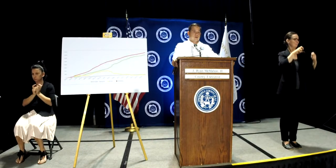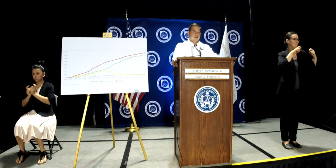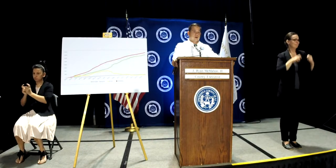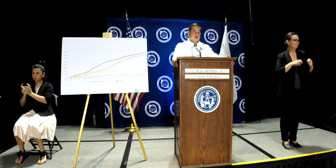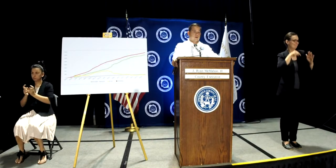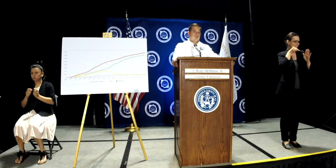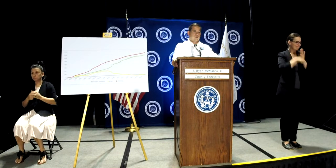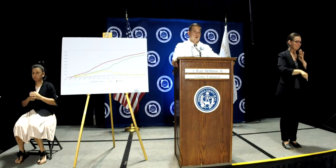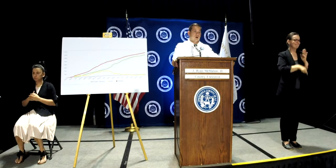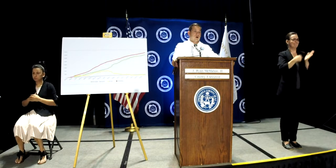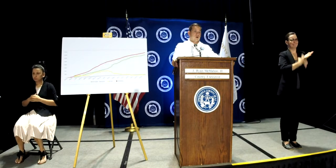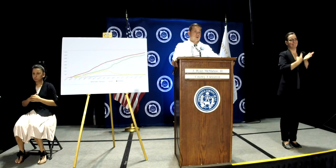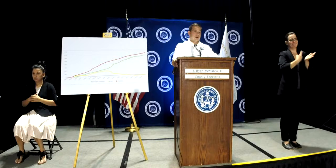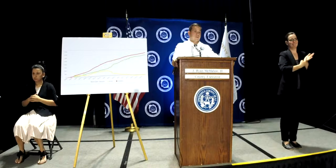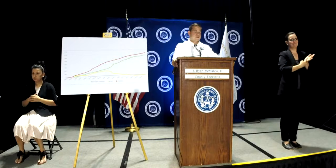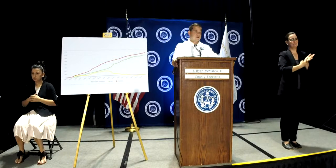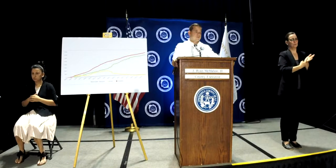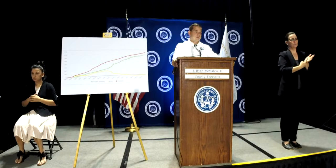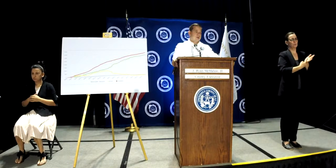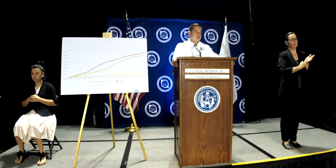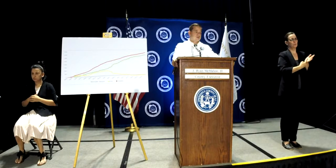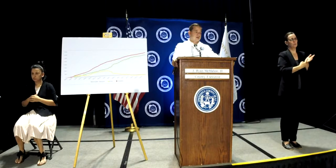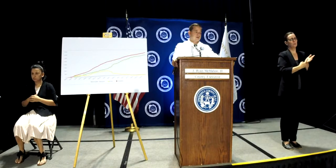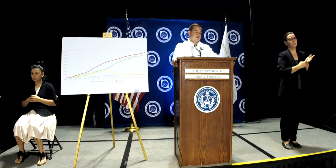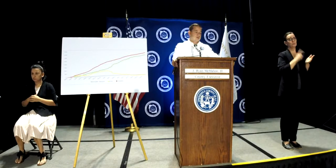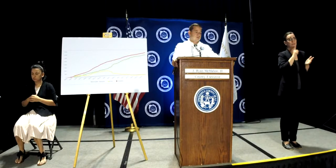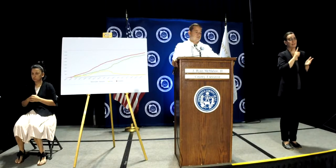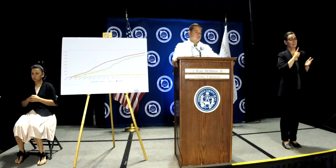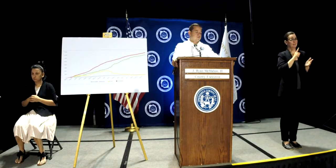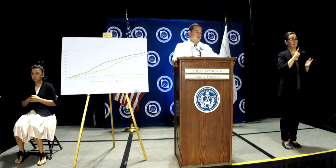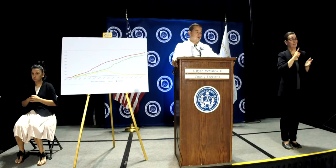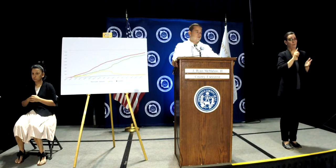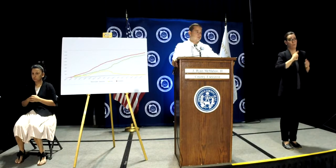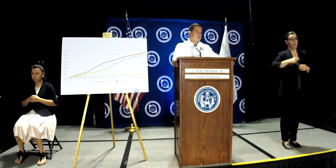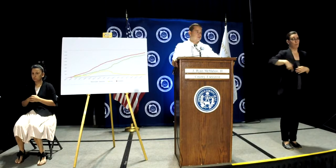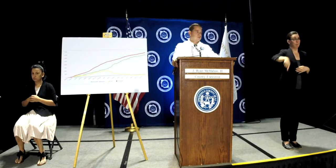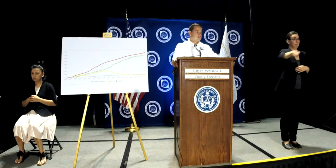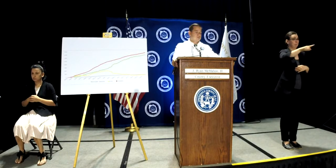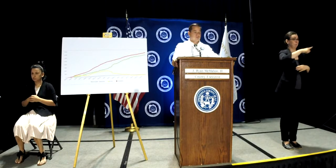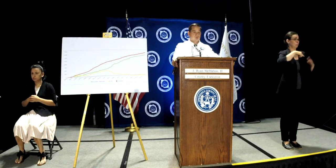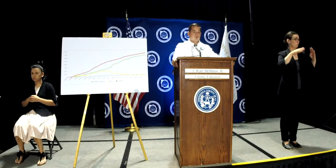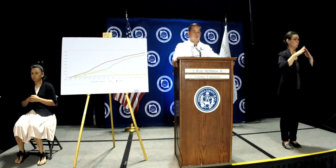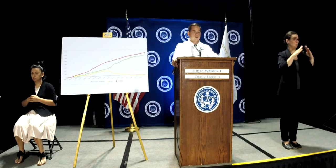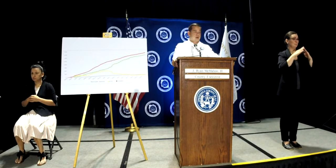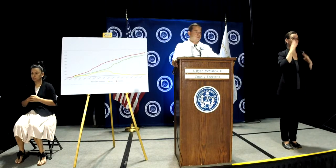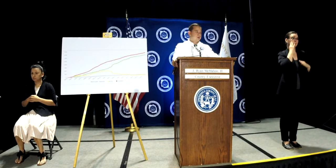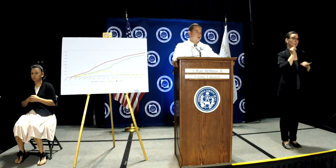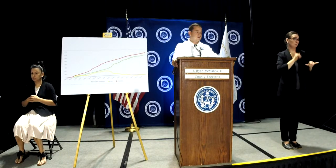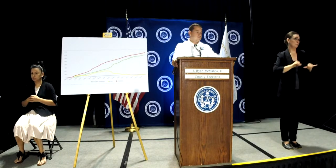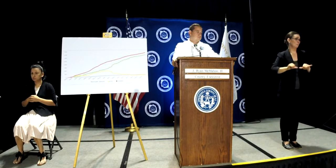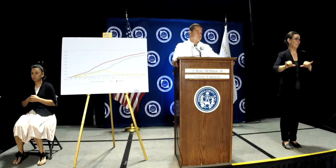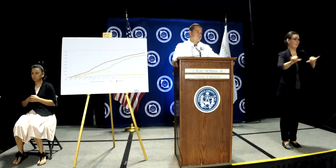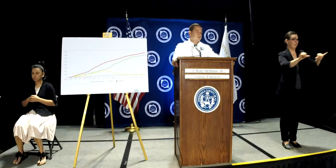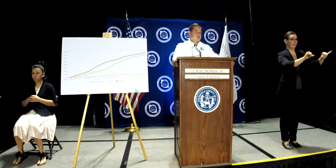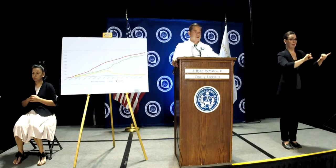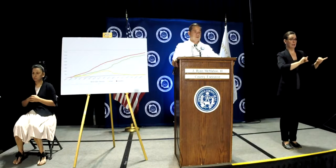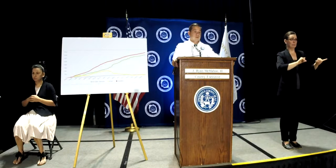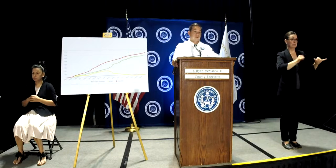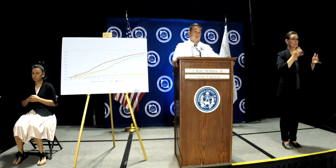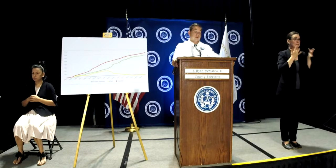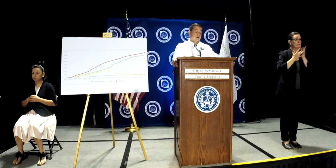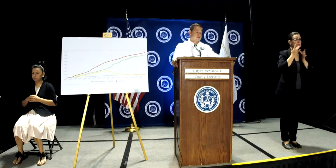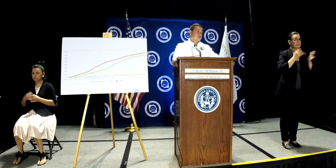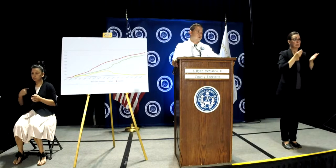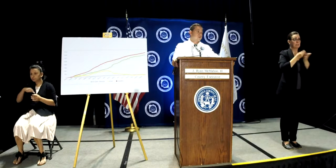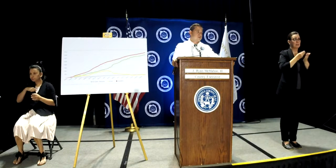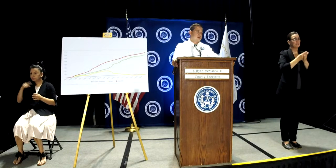certainly we were all on the same page that the federal government would hopefully step in, and